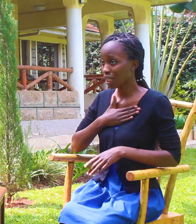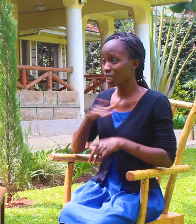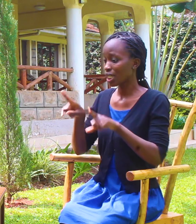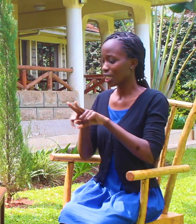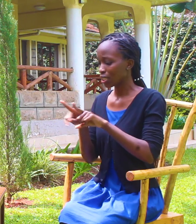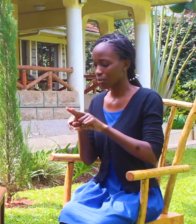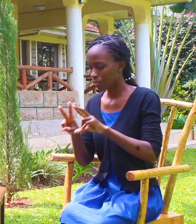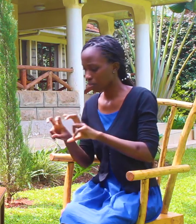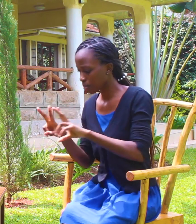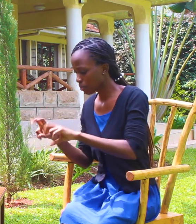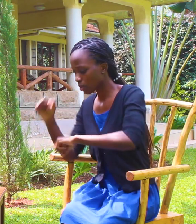I started to look for schools where she could